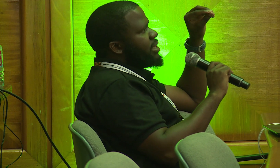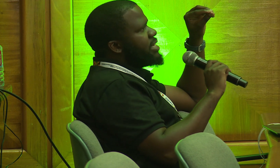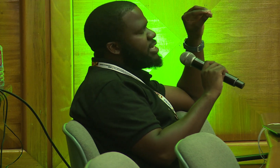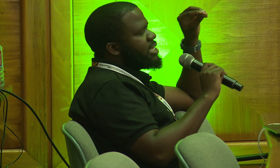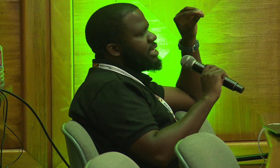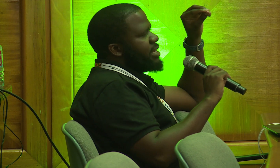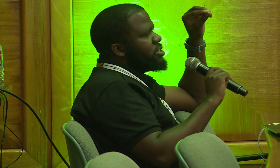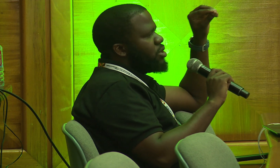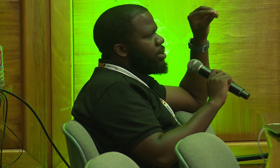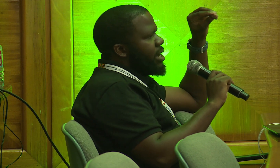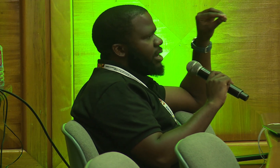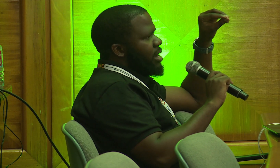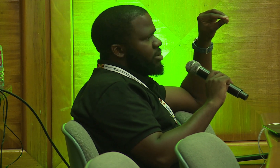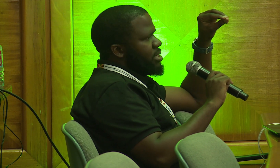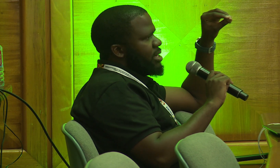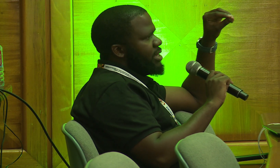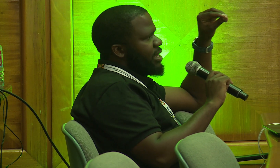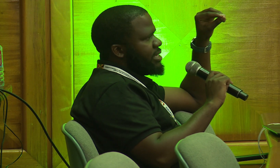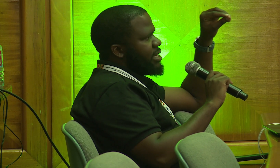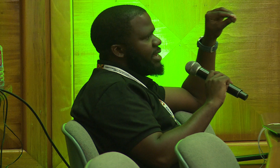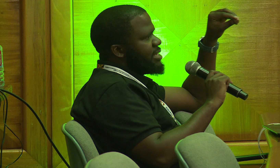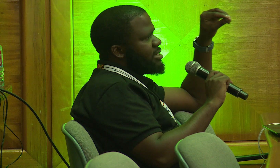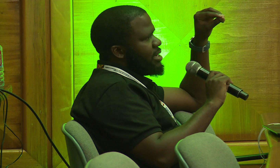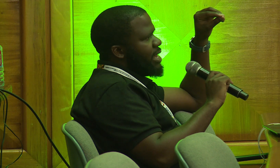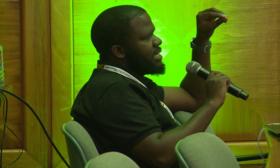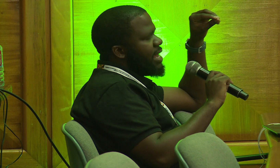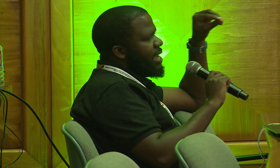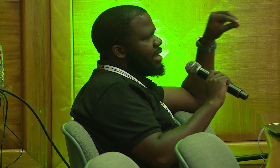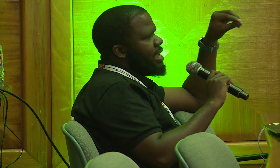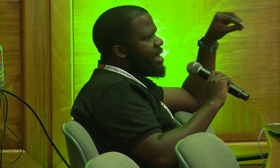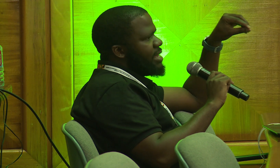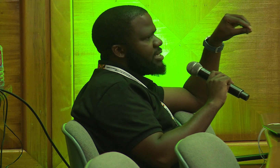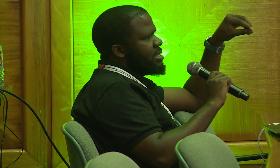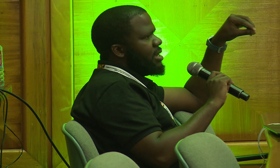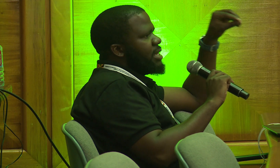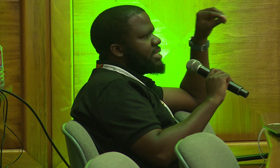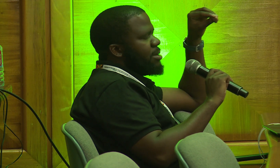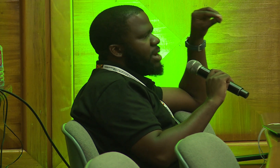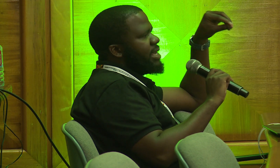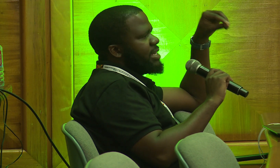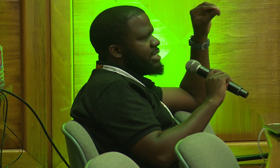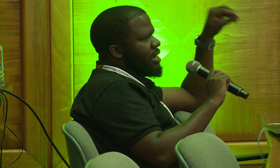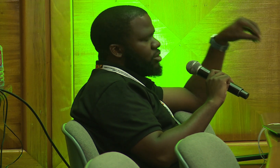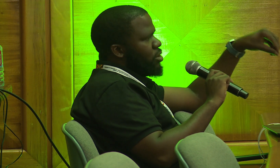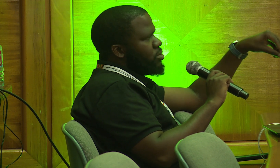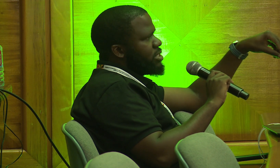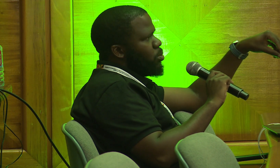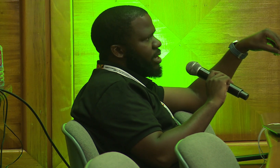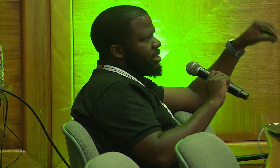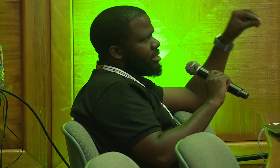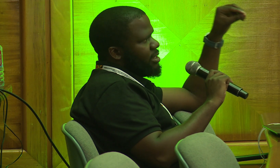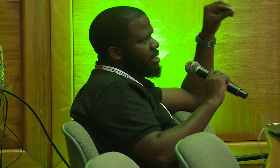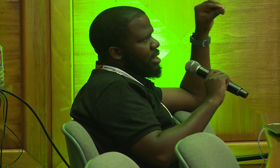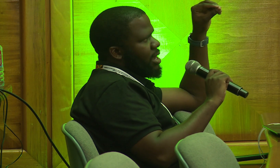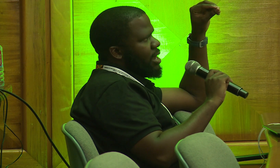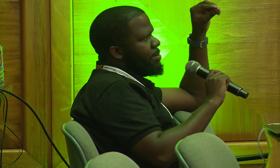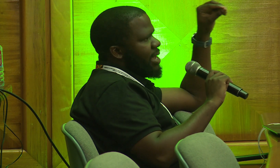because there's this thing that is going around that in as early as someone gets diagnosed